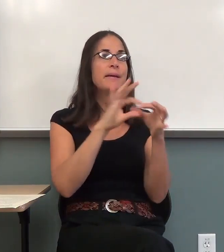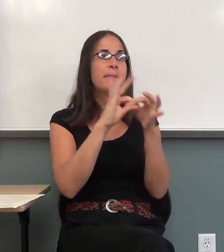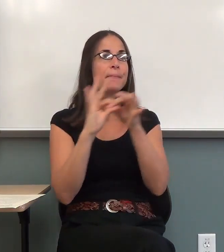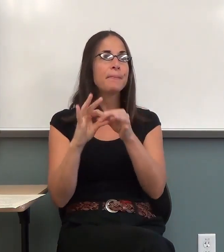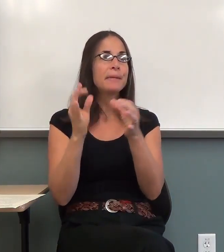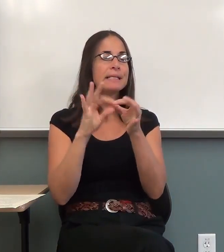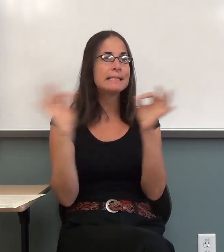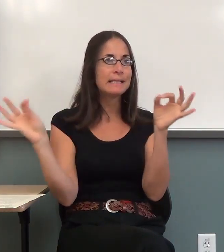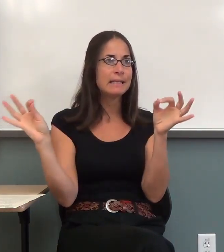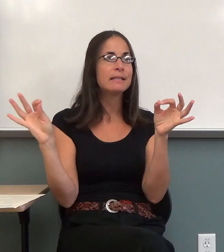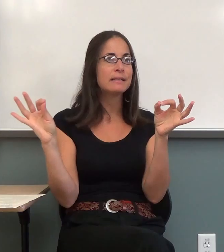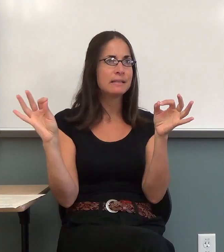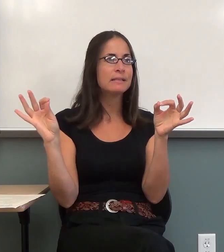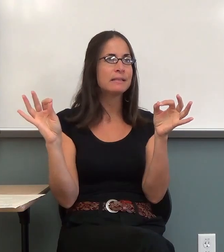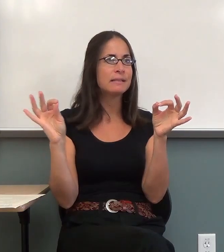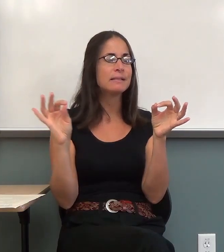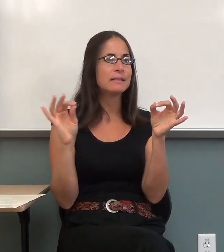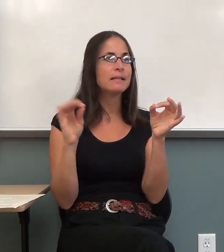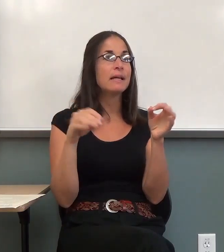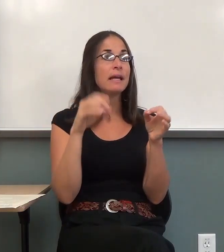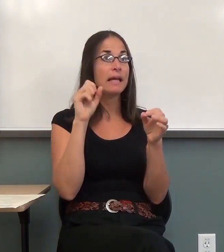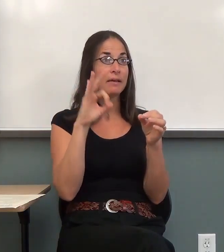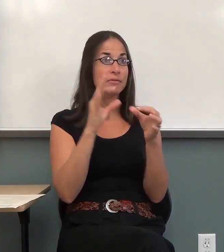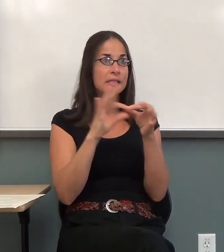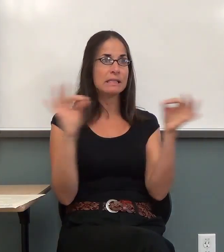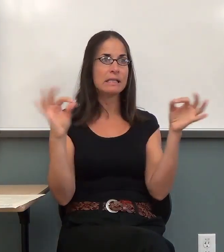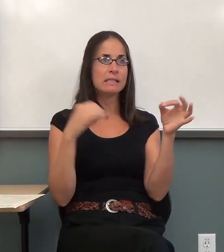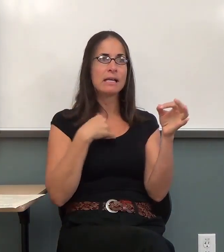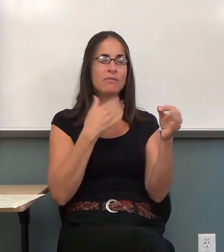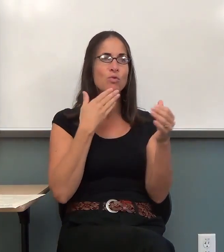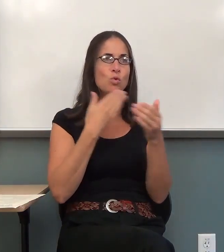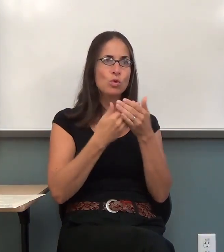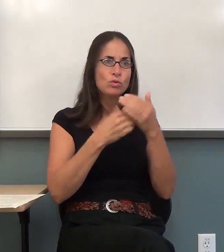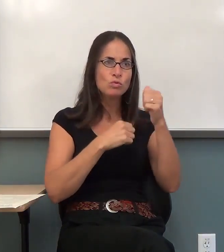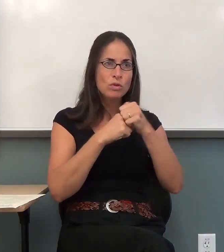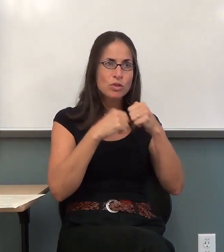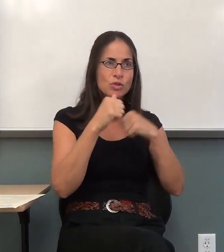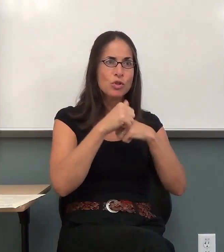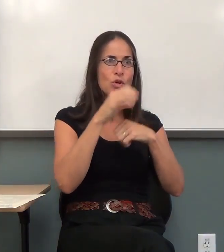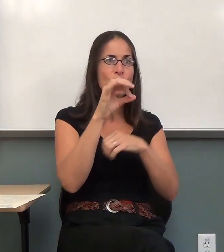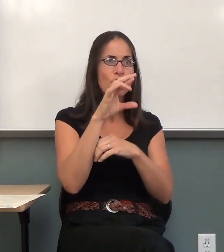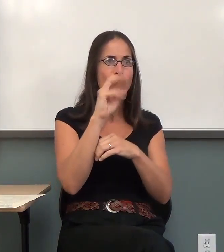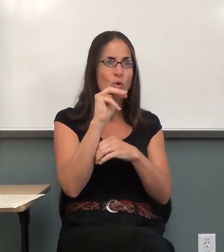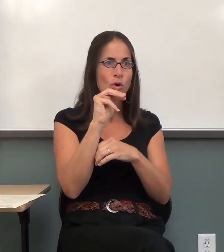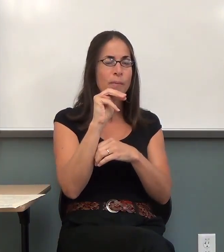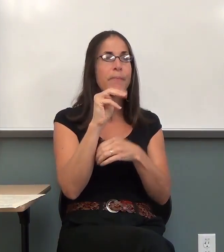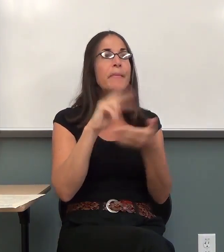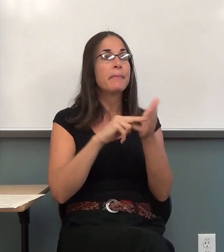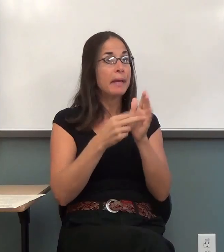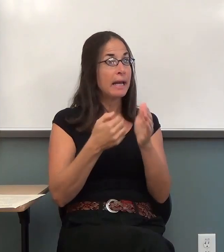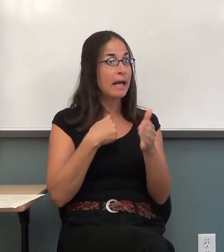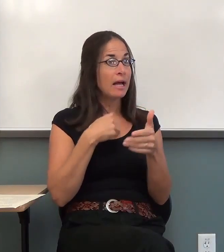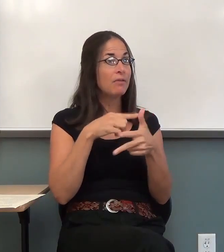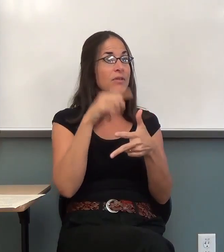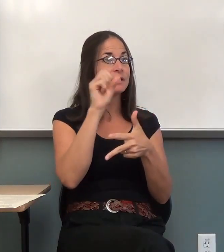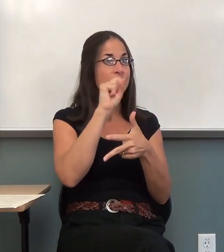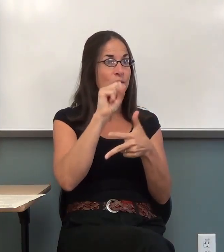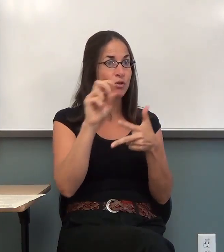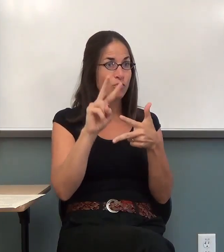A sentence that is well-formed, has the subject, verb, and an object in it, can stand alone.